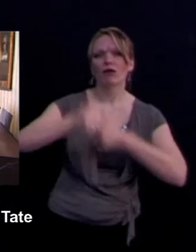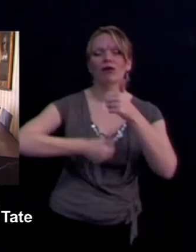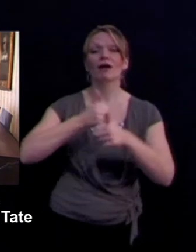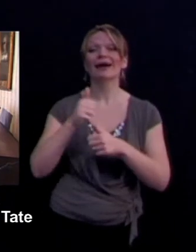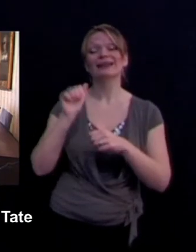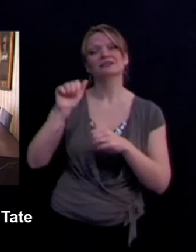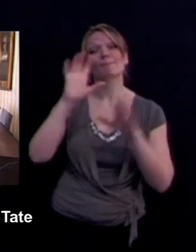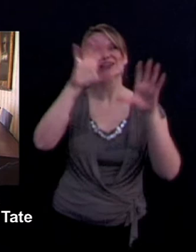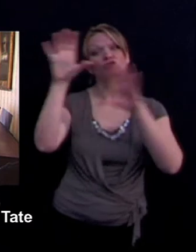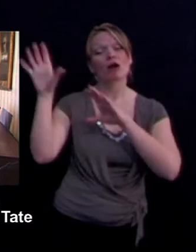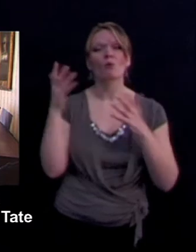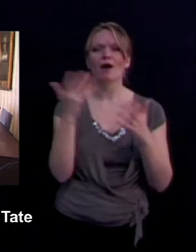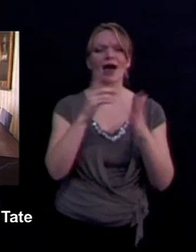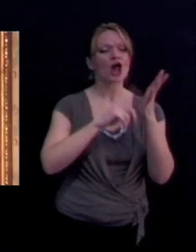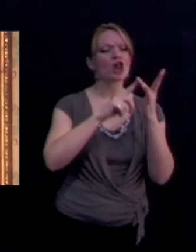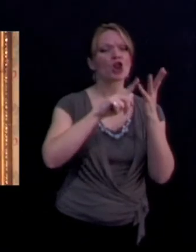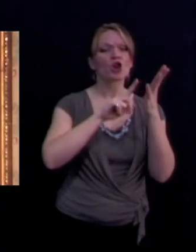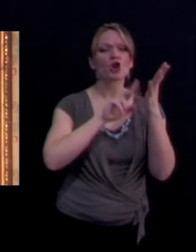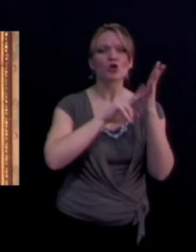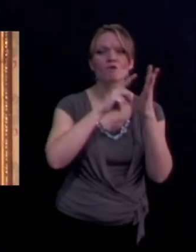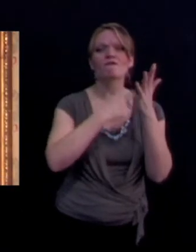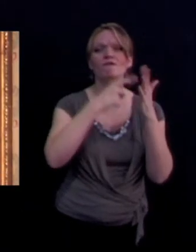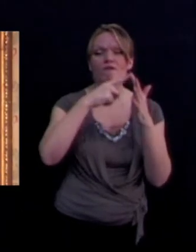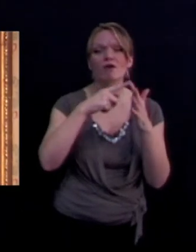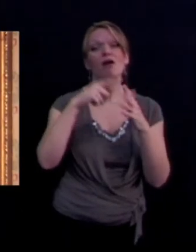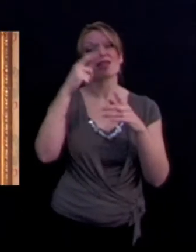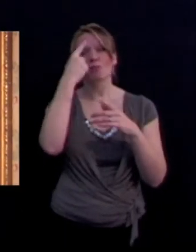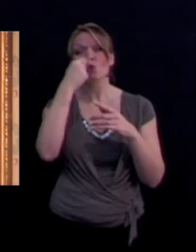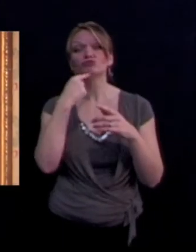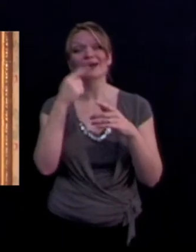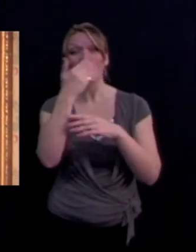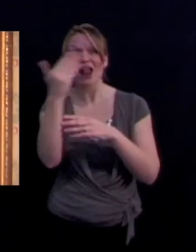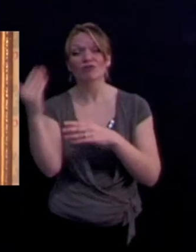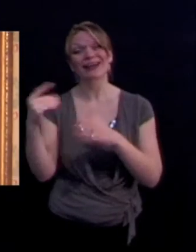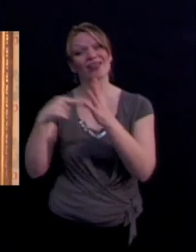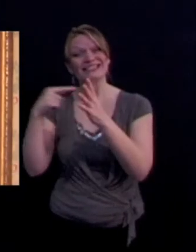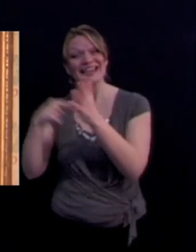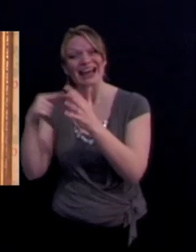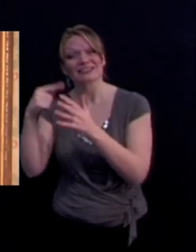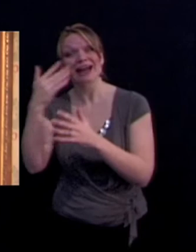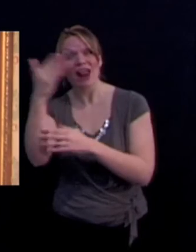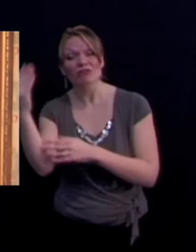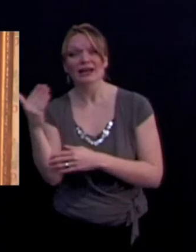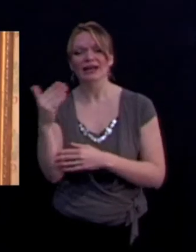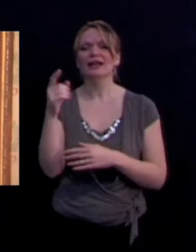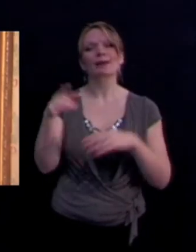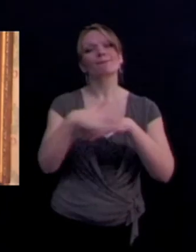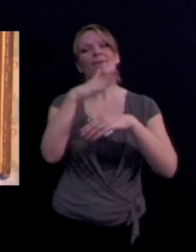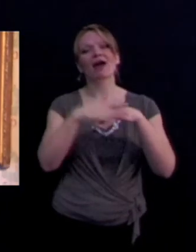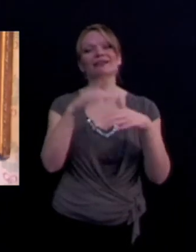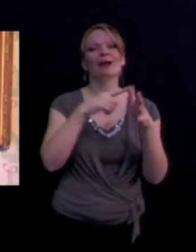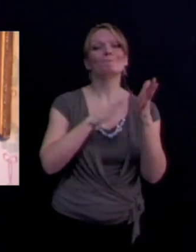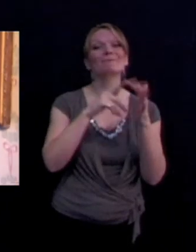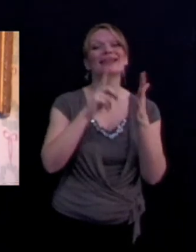National Portrait Gallery and the Tate, with his prints being sold in their thousands. He married Amelia Alderson, a writer and